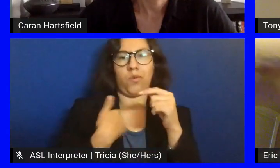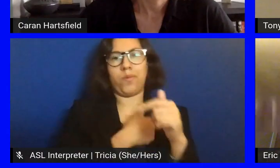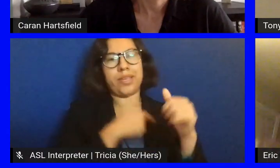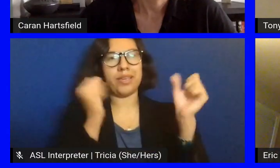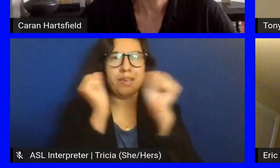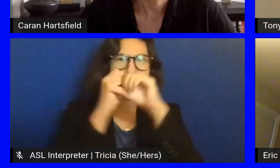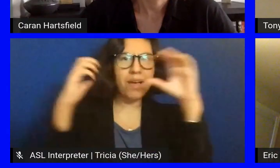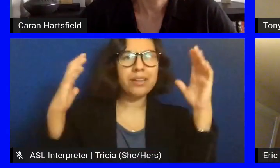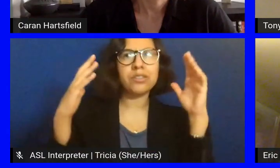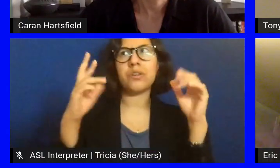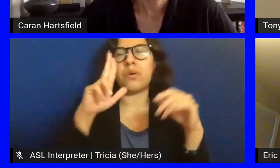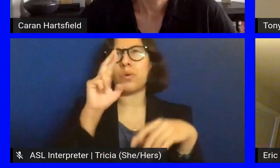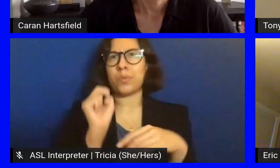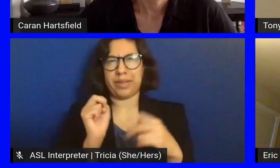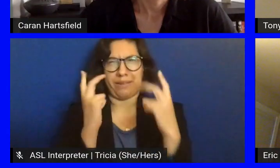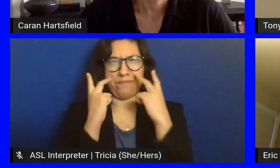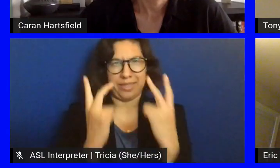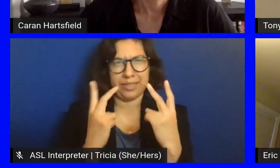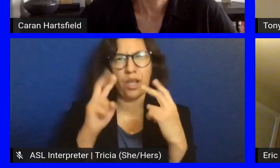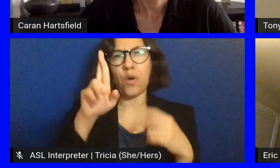you know,